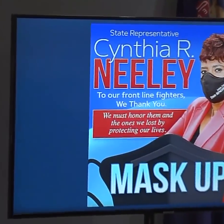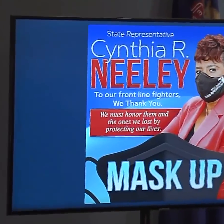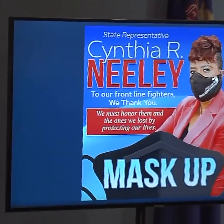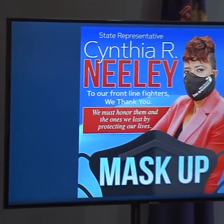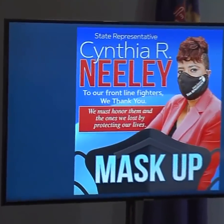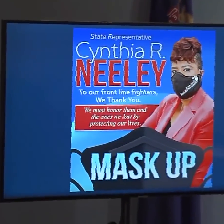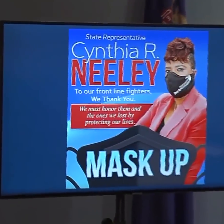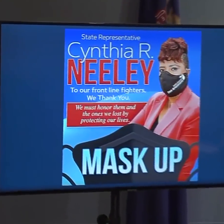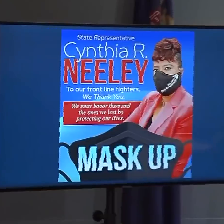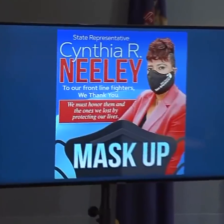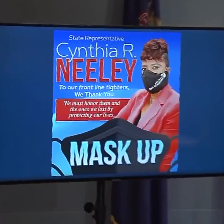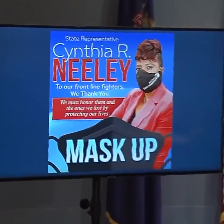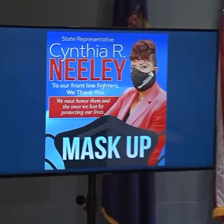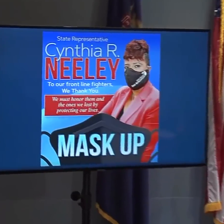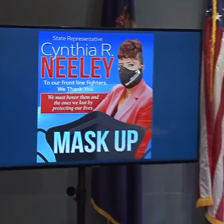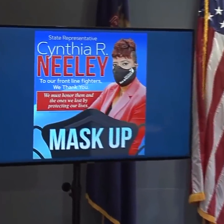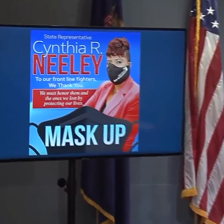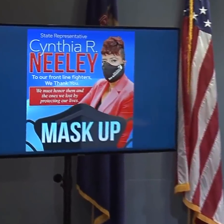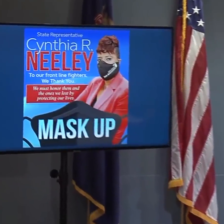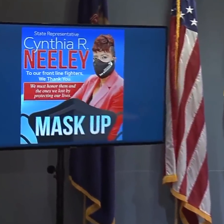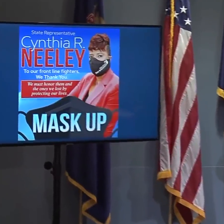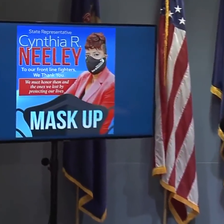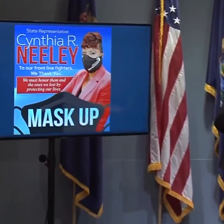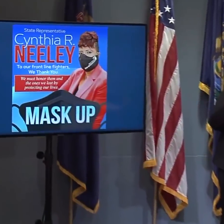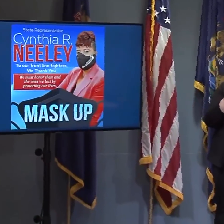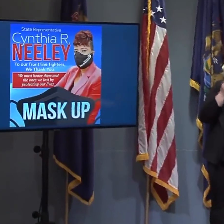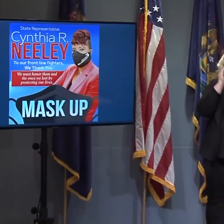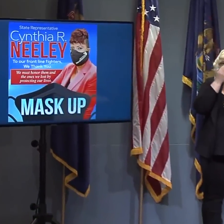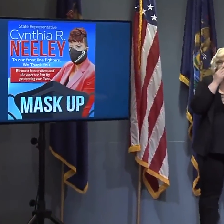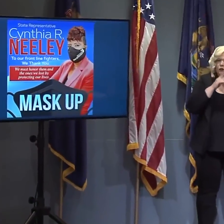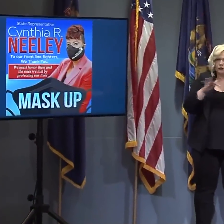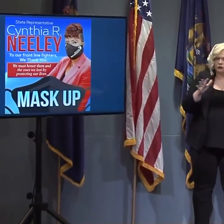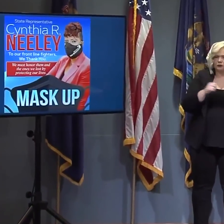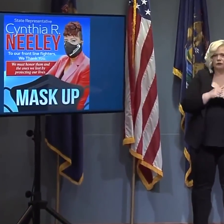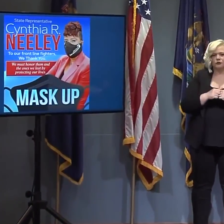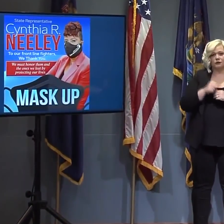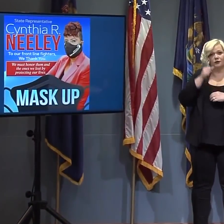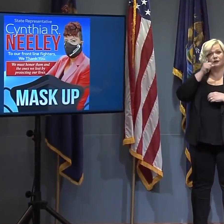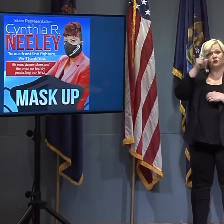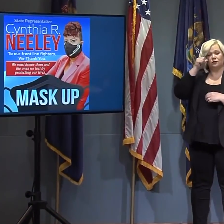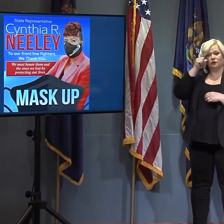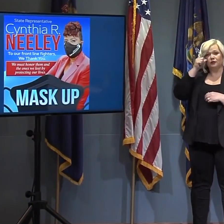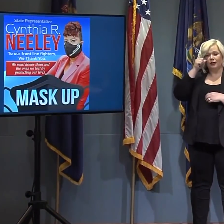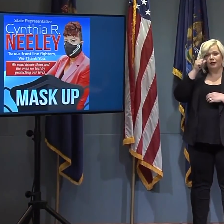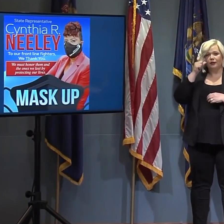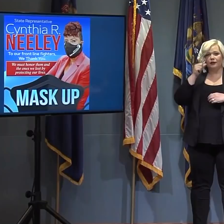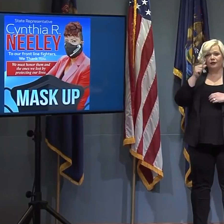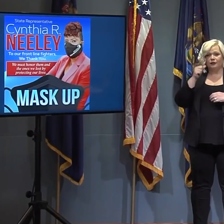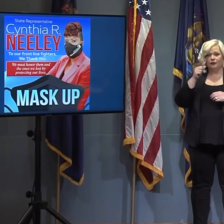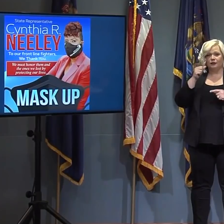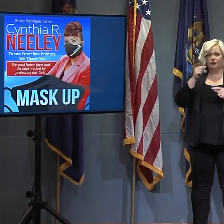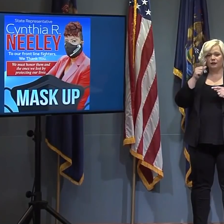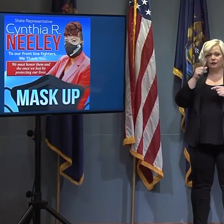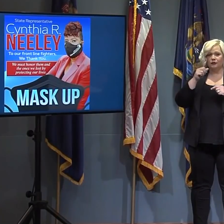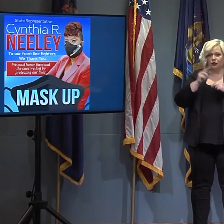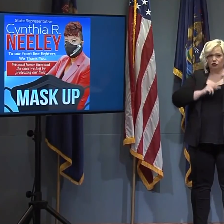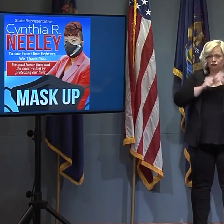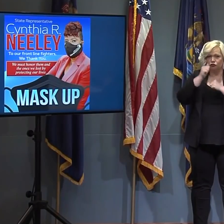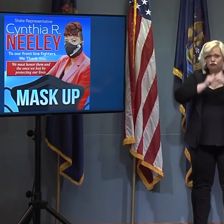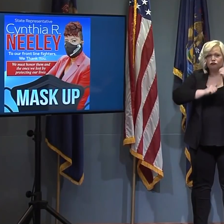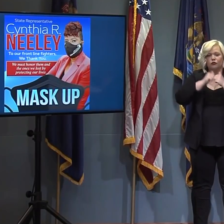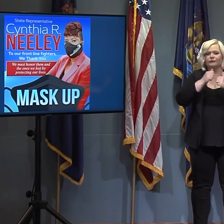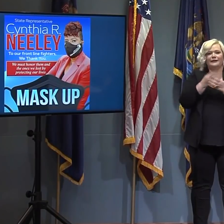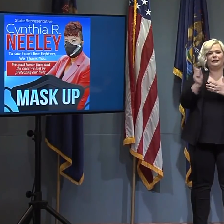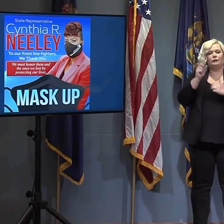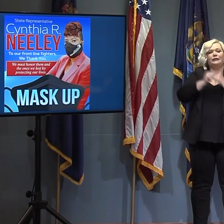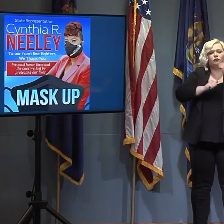landscaping. On Thursday, workers in construction and real estate went back to work. And today, our manufacturing facilities are beginning to